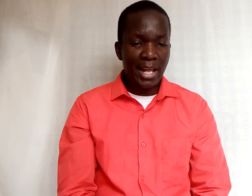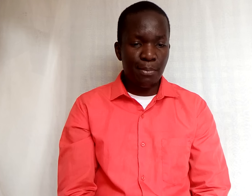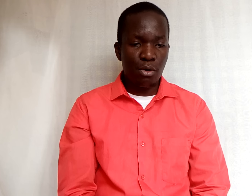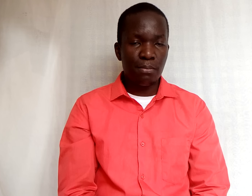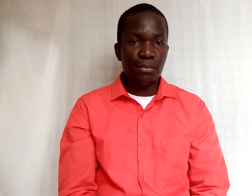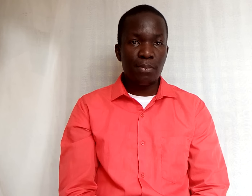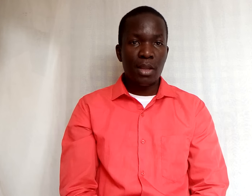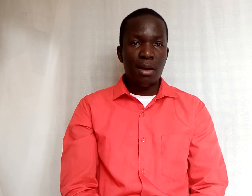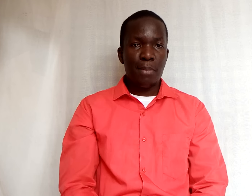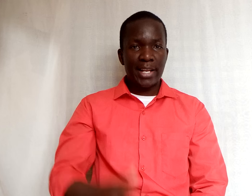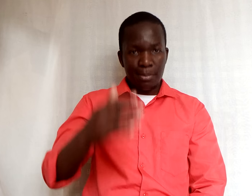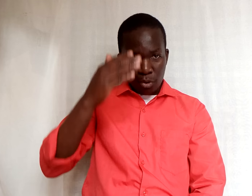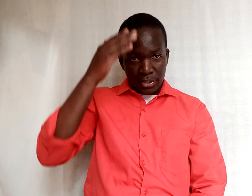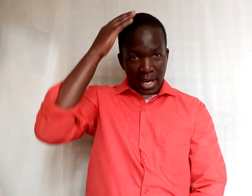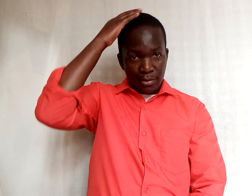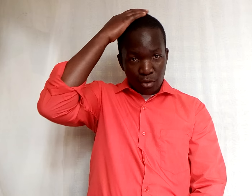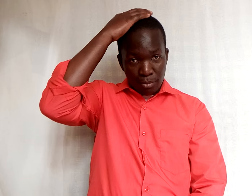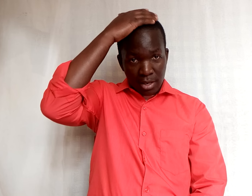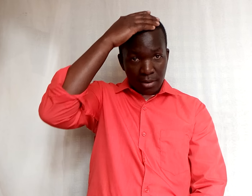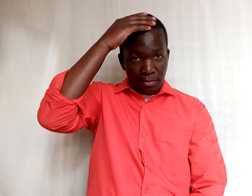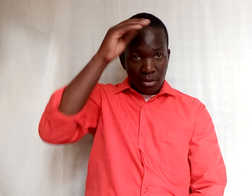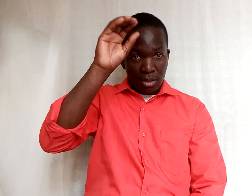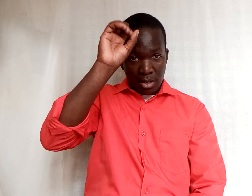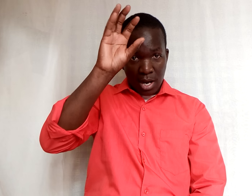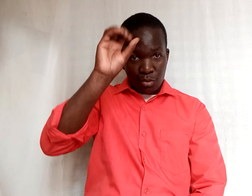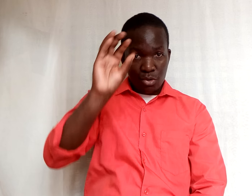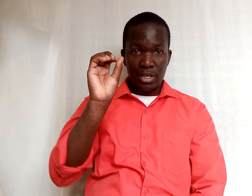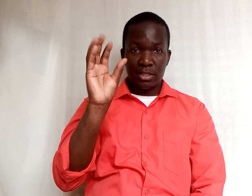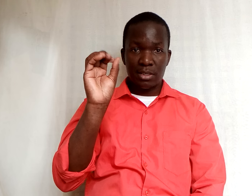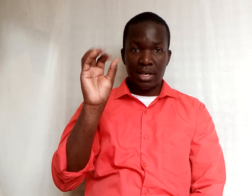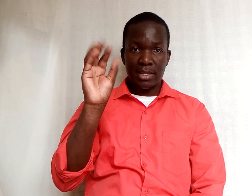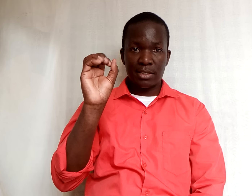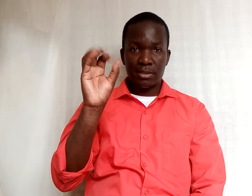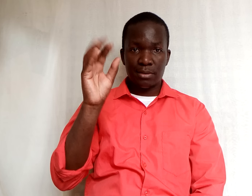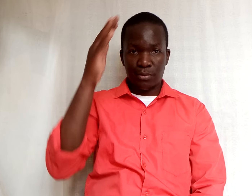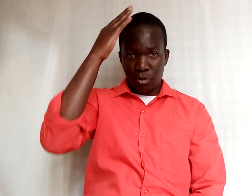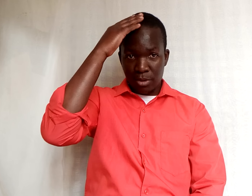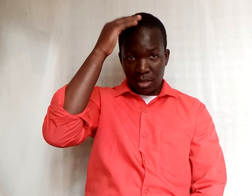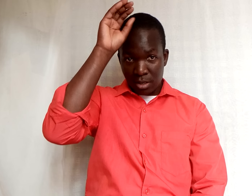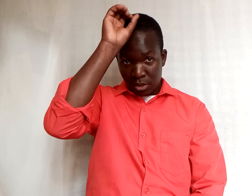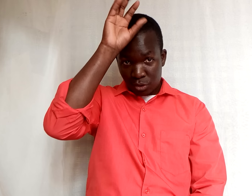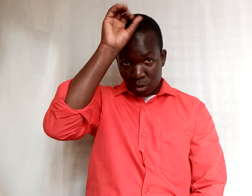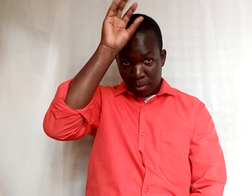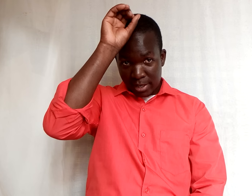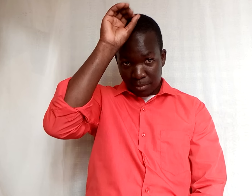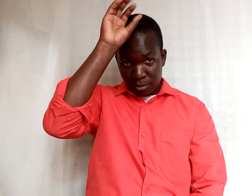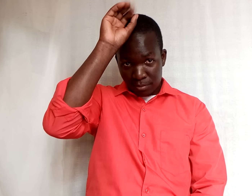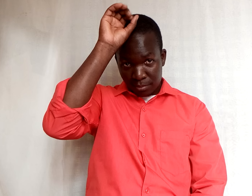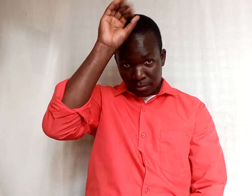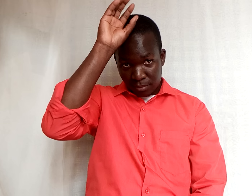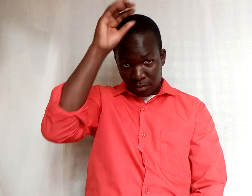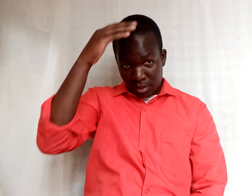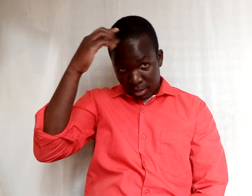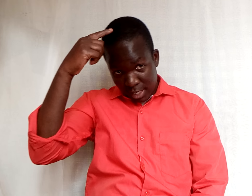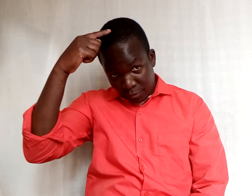pineapple. Pineapple we sign from here, and we do this like this from here. So pineapple, just from